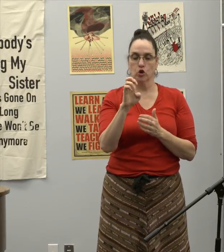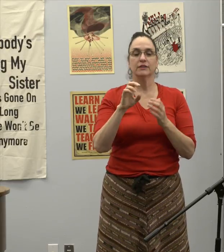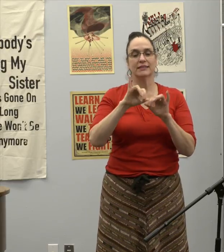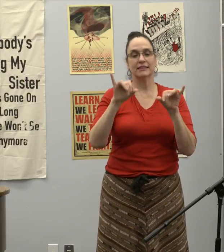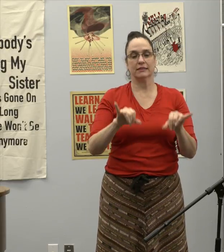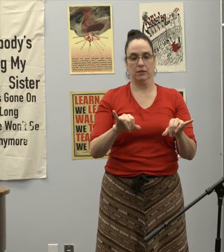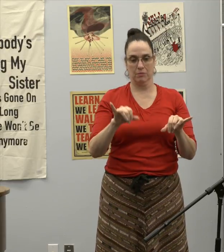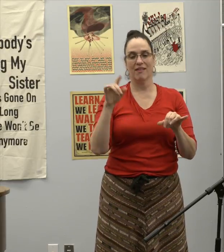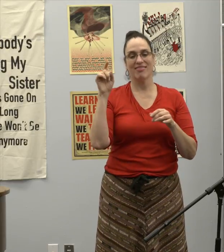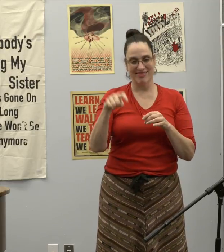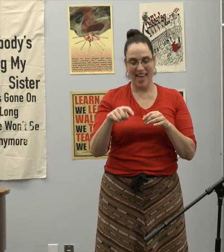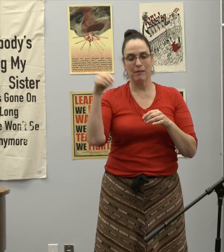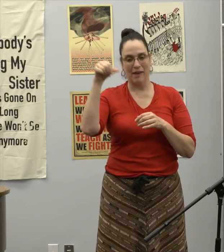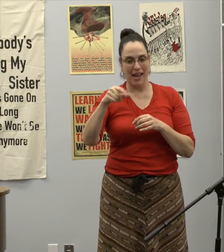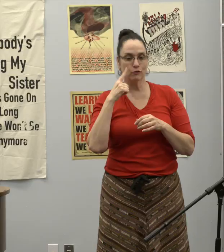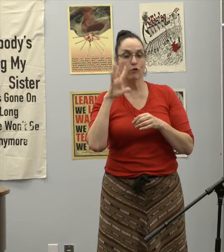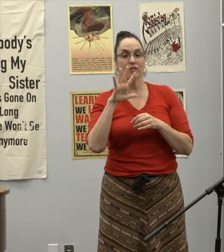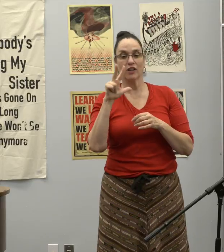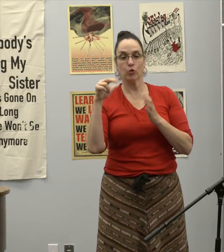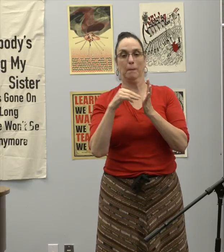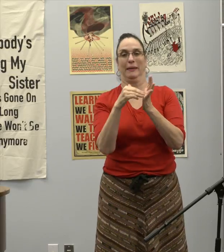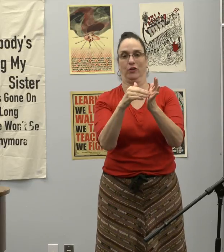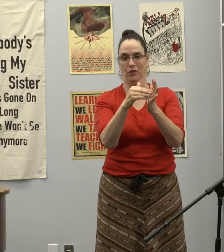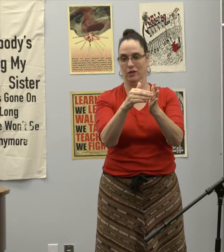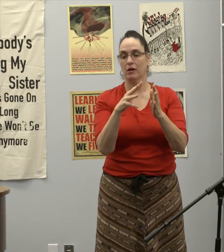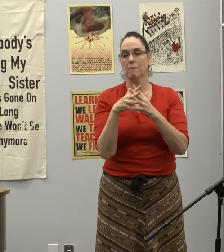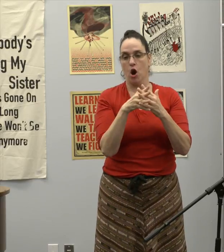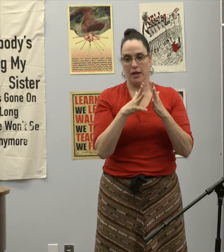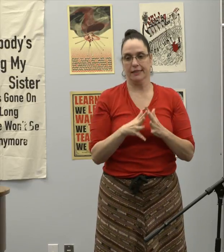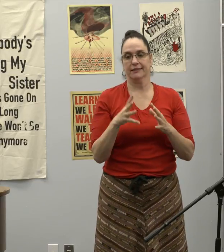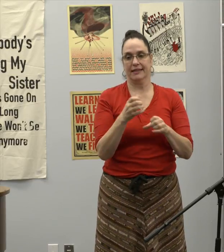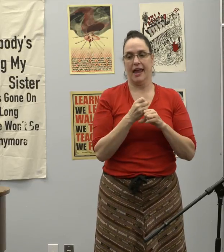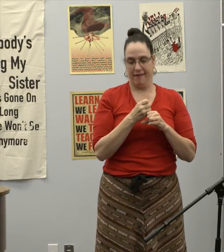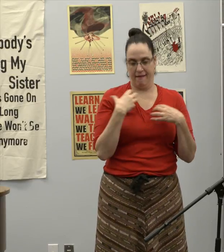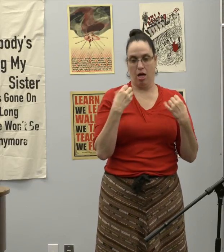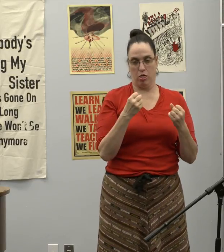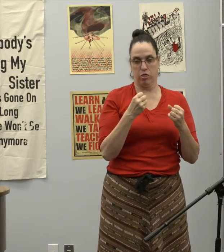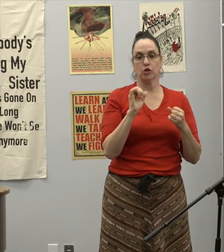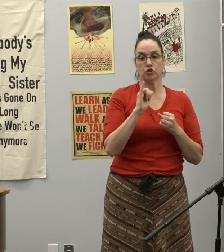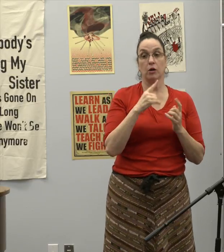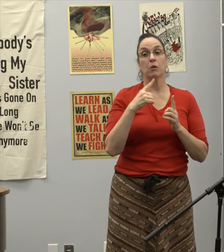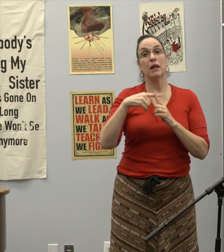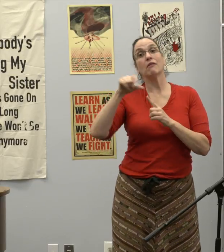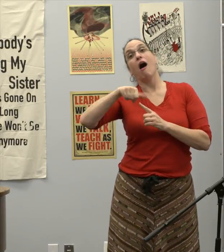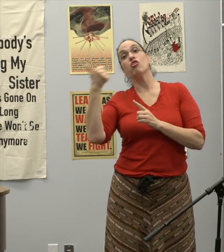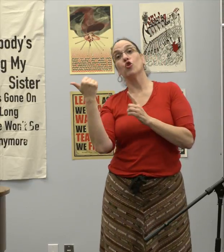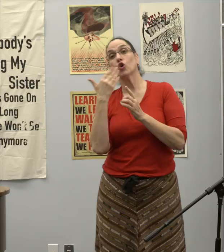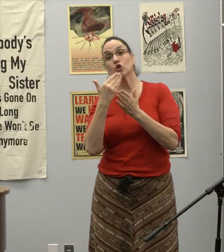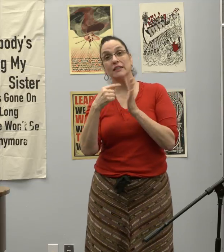for 53 million Americans get health insurance through that, single payer. The VA is the other